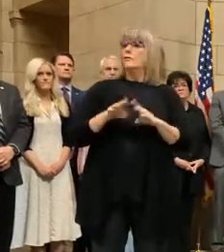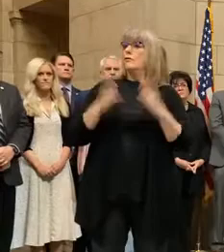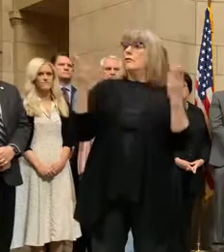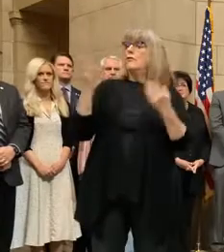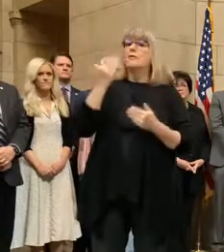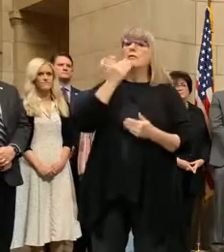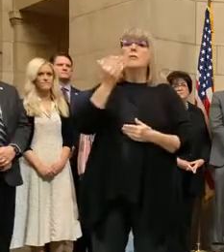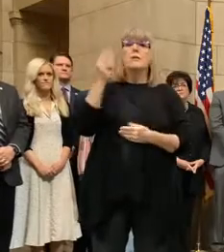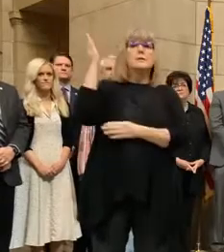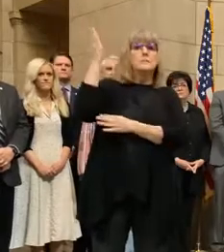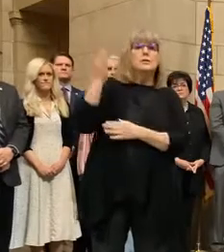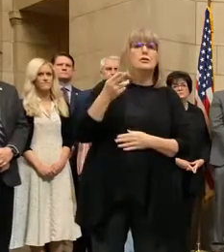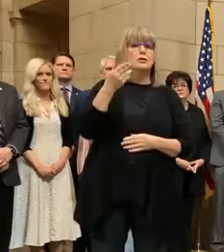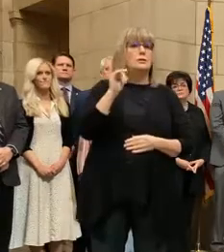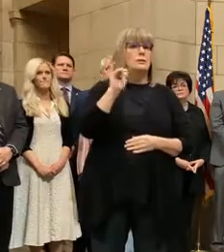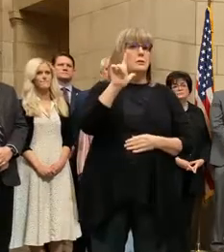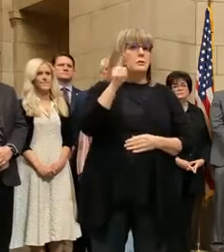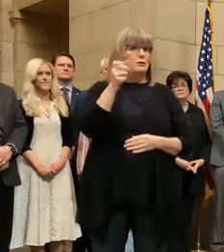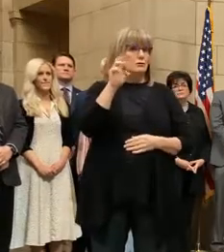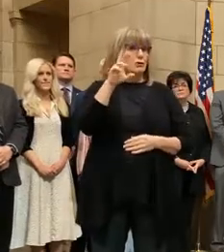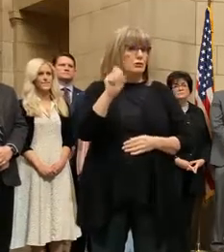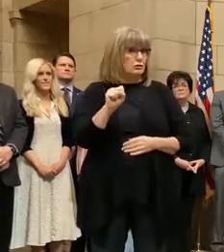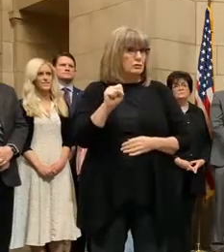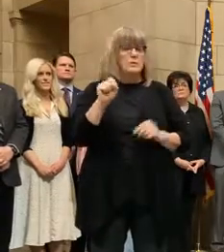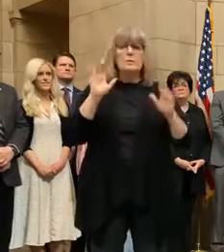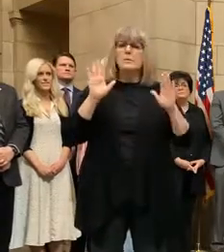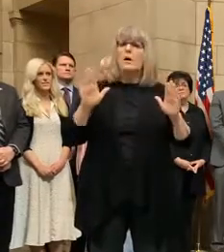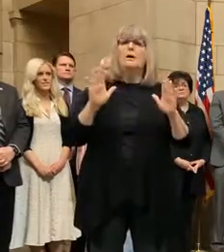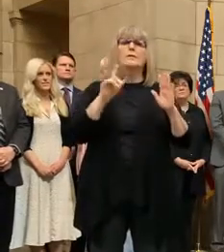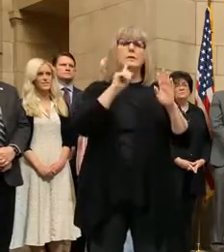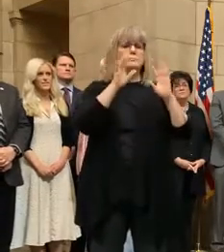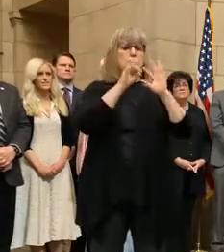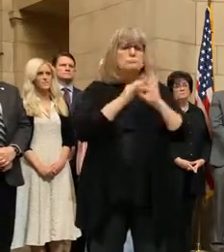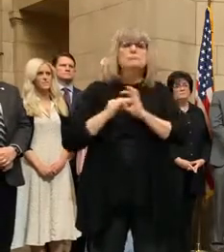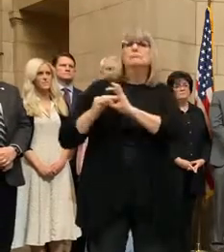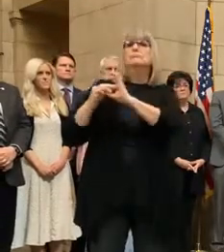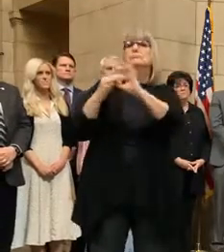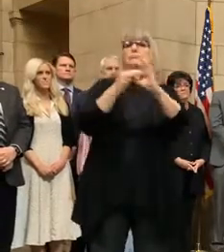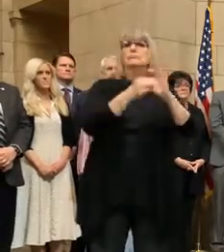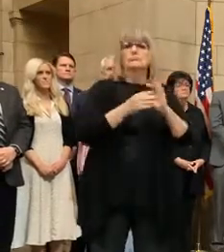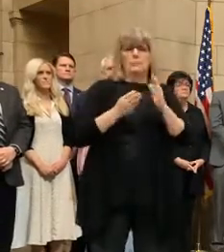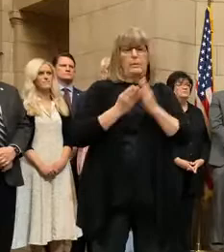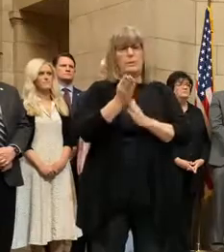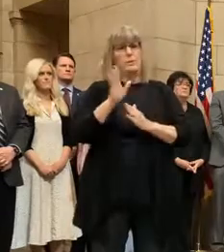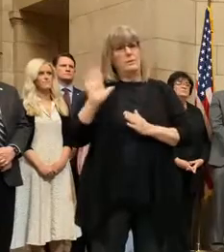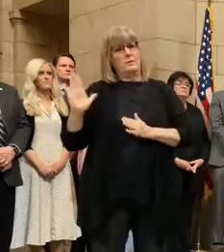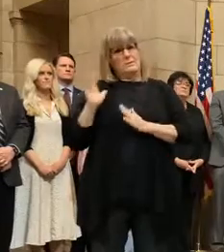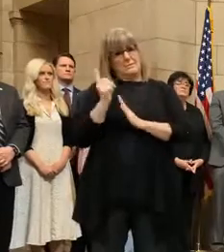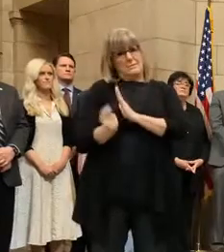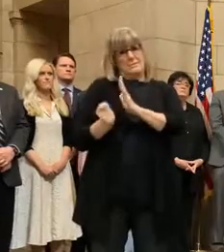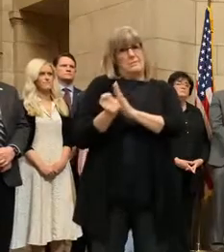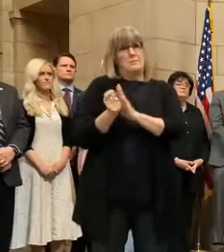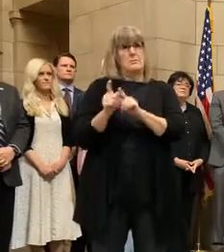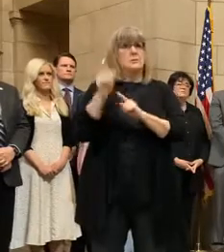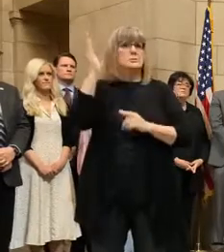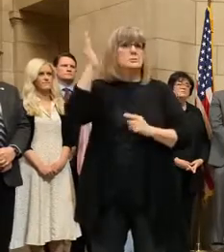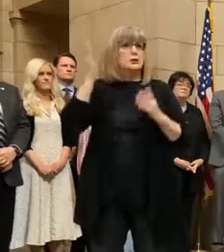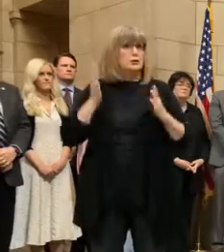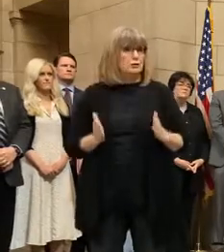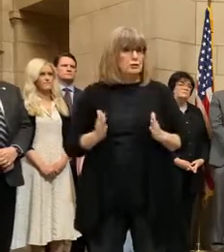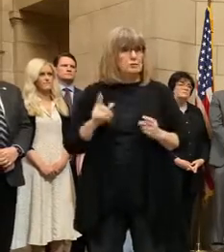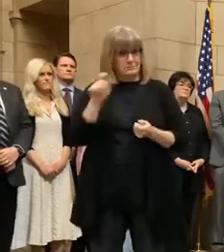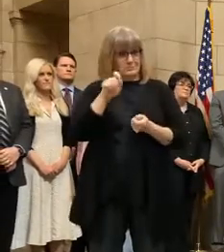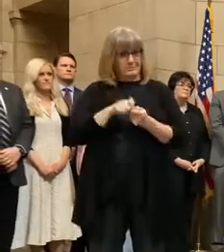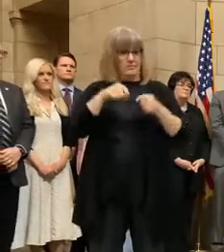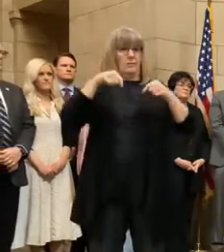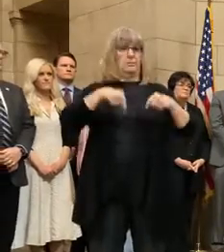by thanking Speaker Hilgers for the great cooperation we have had throughout his tenure as Speaker, and in particular on this